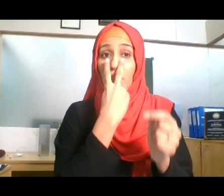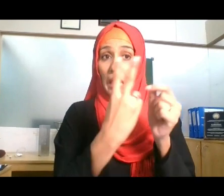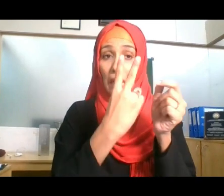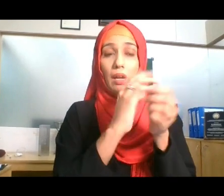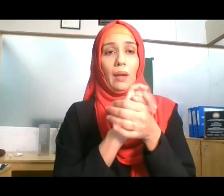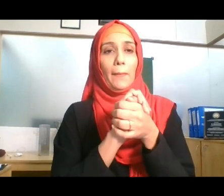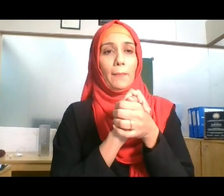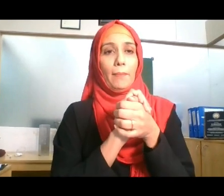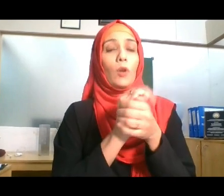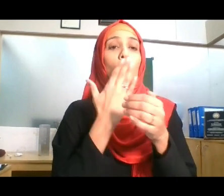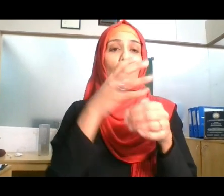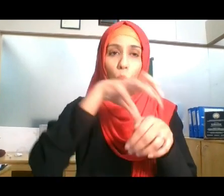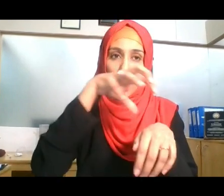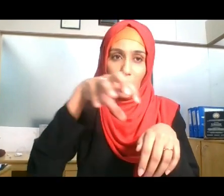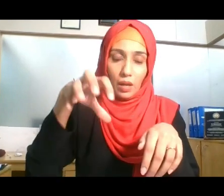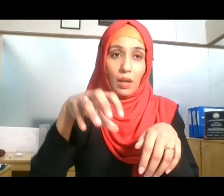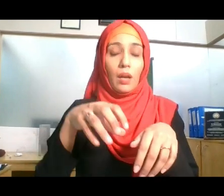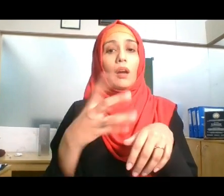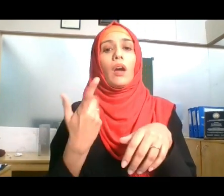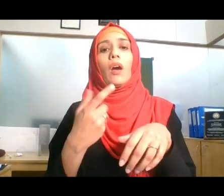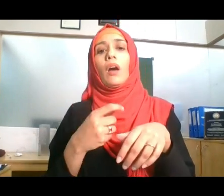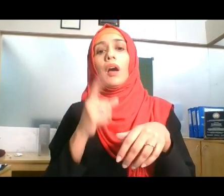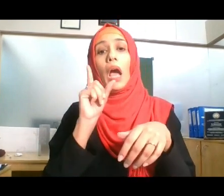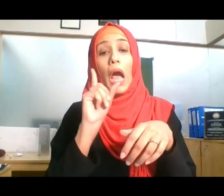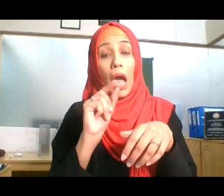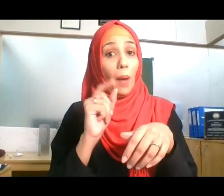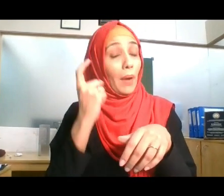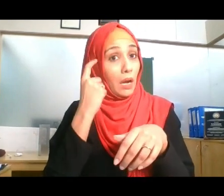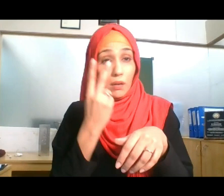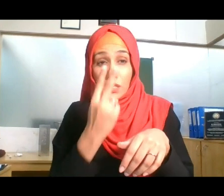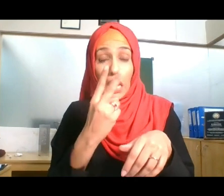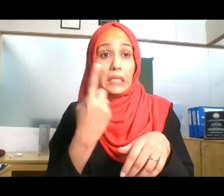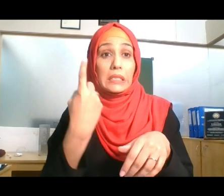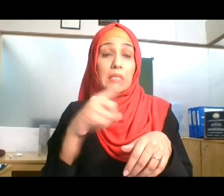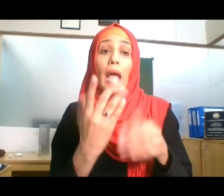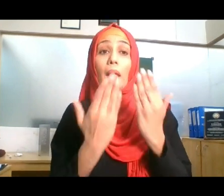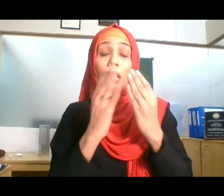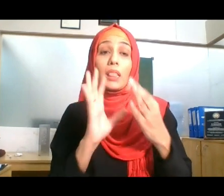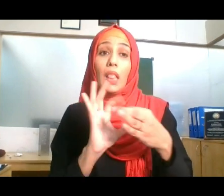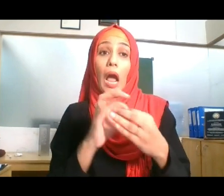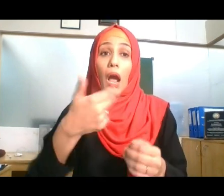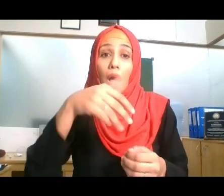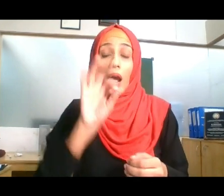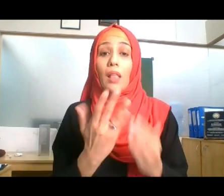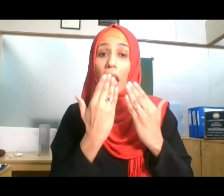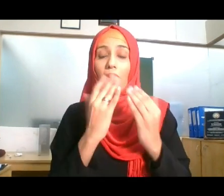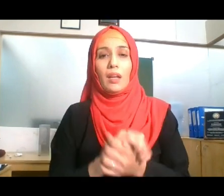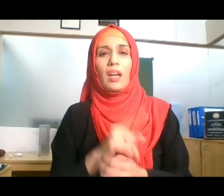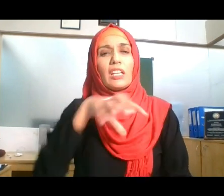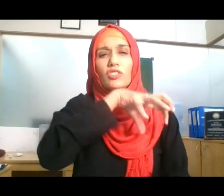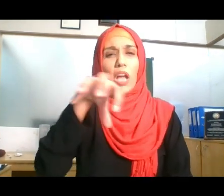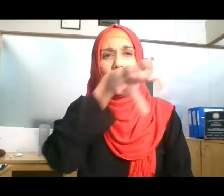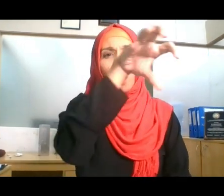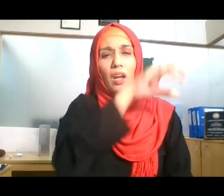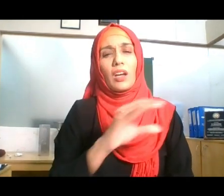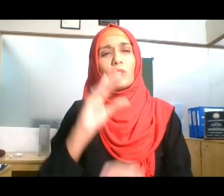in schools catering for special education children, but those are the places where very